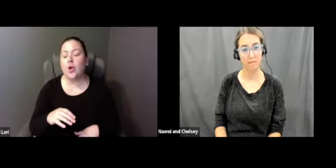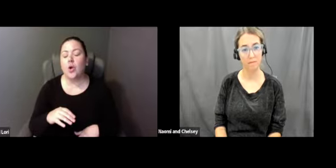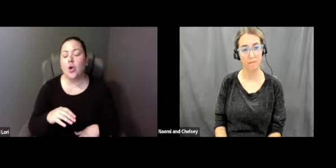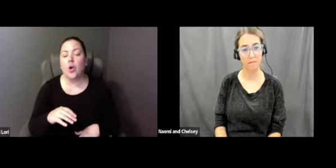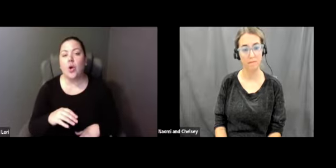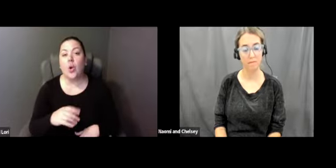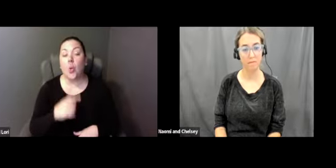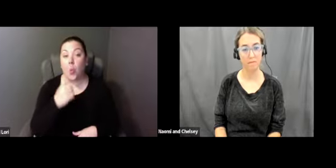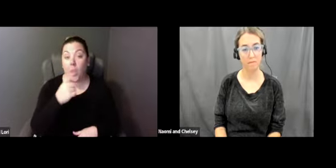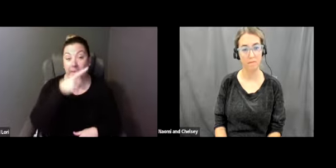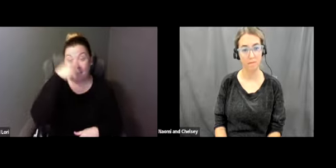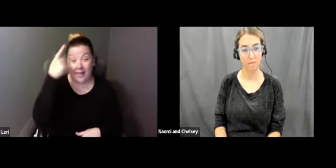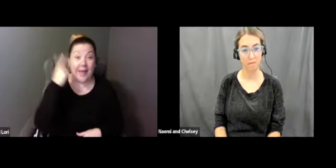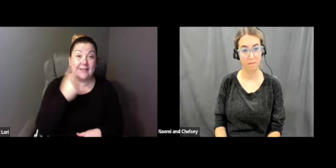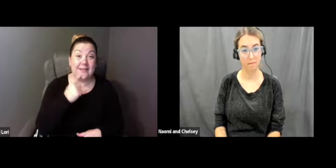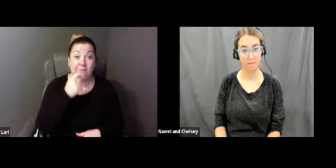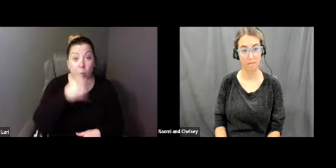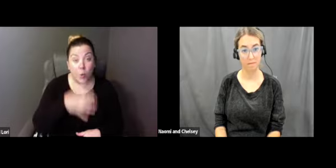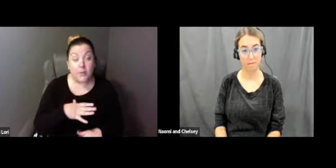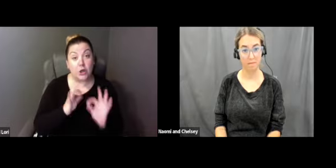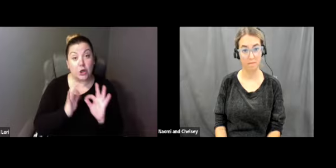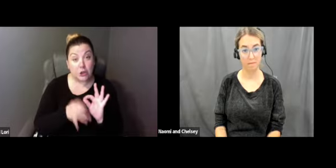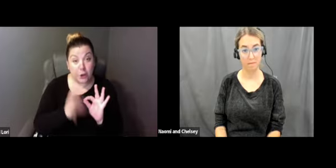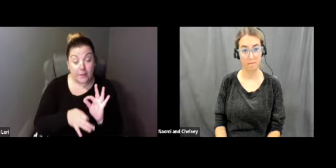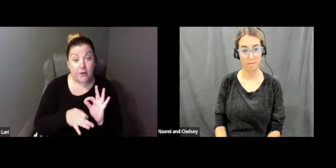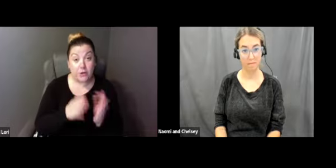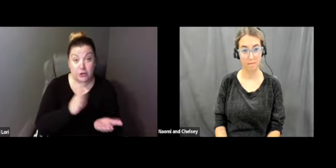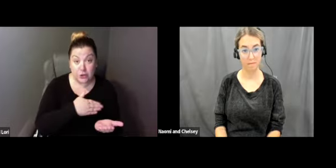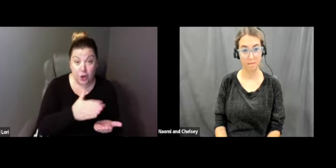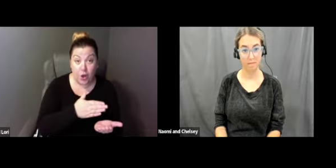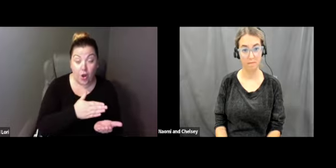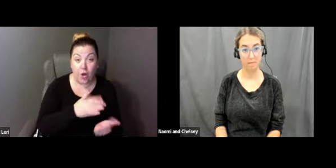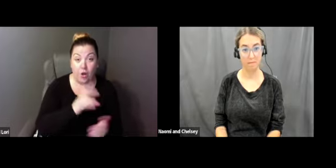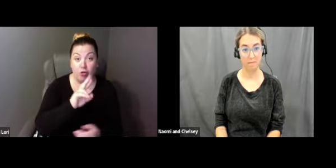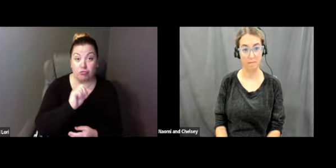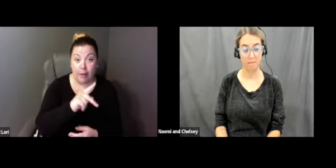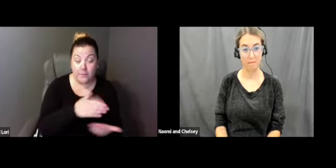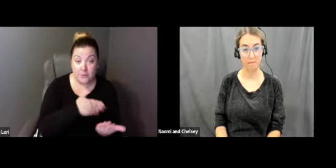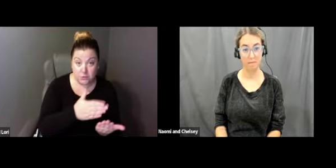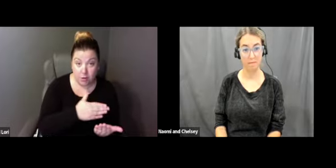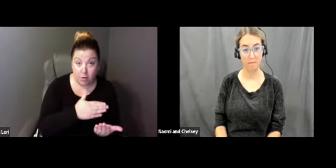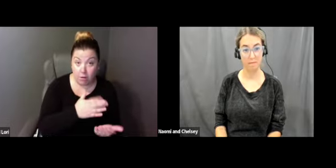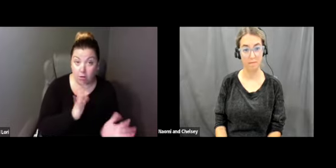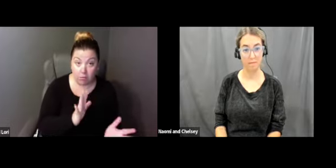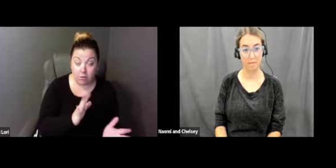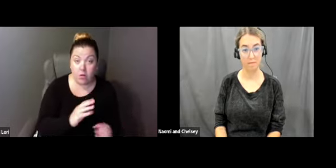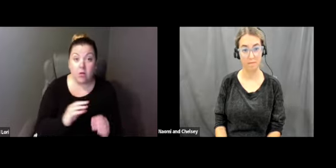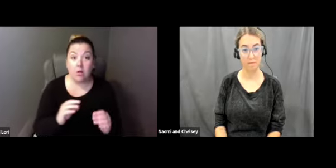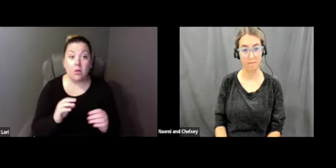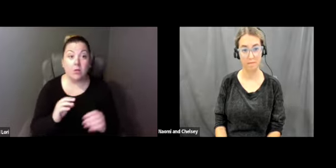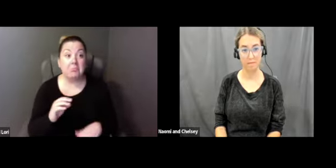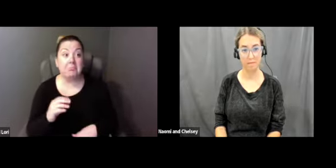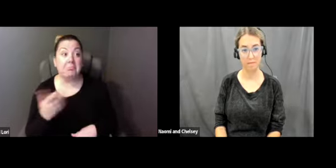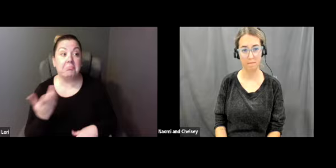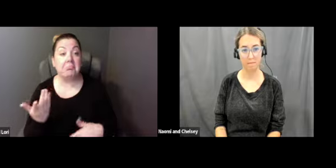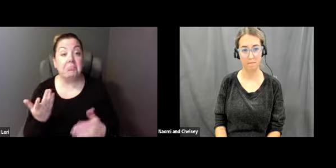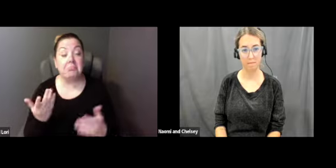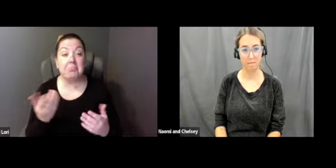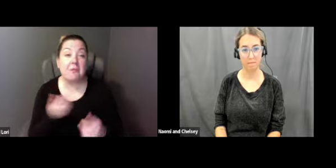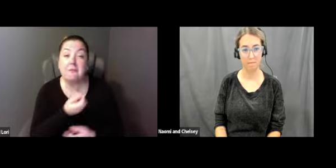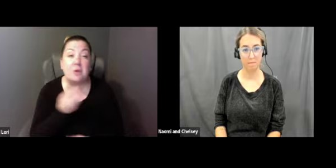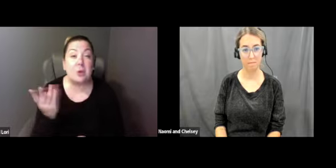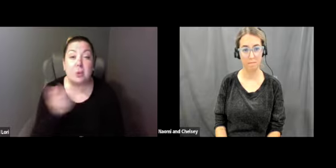how a Black deaf female interpreted Cardi B song, and it was not shared, whereas just a